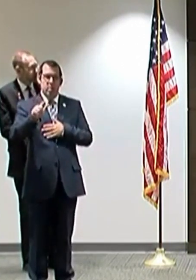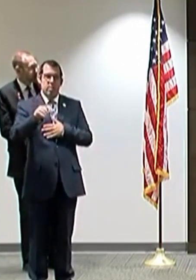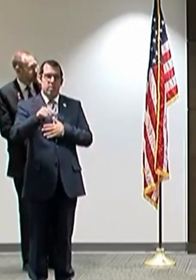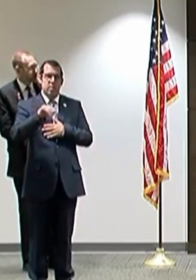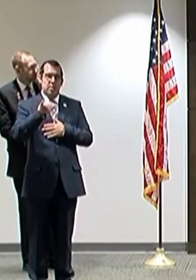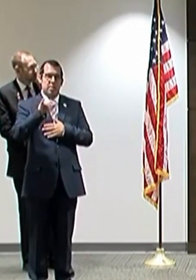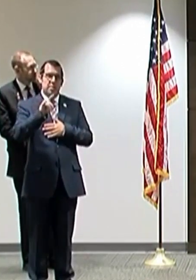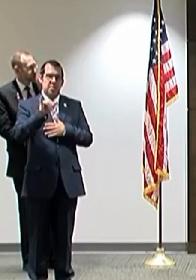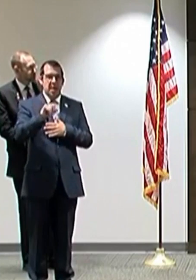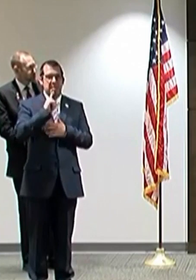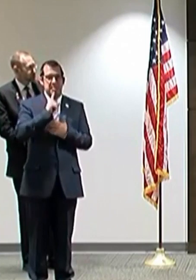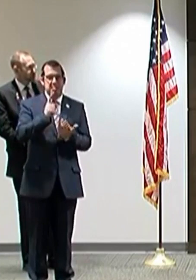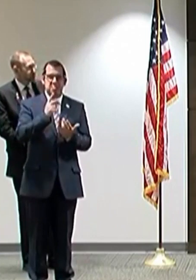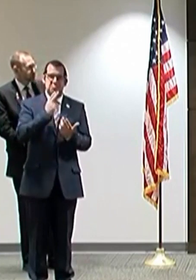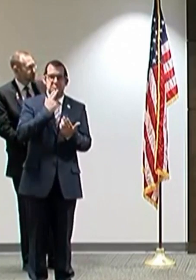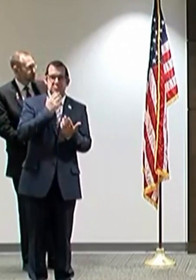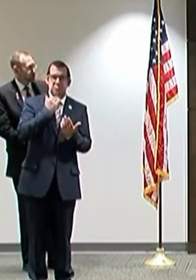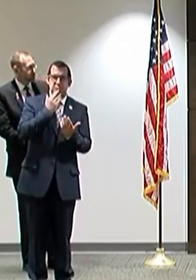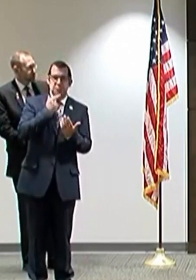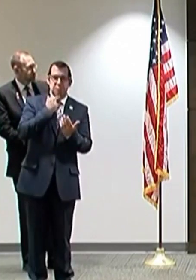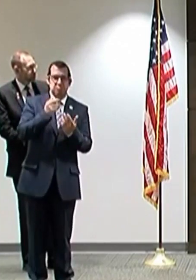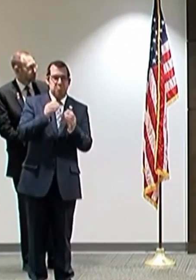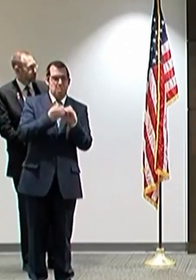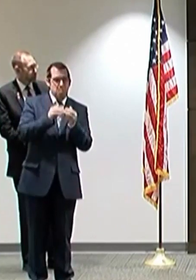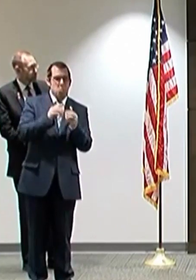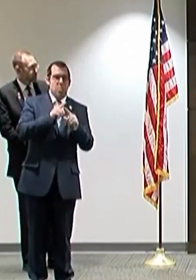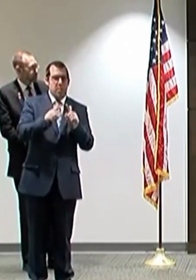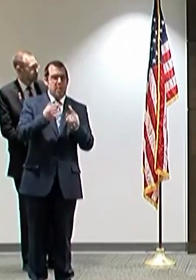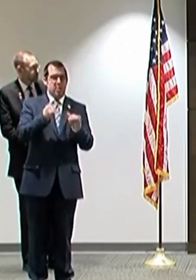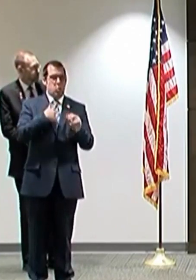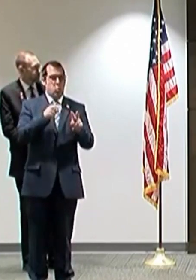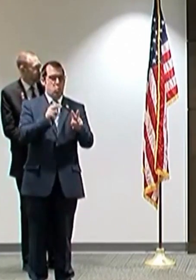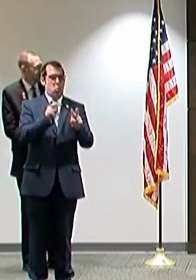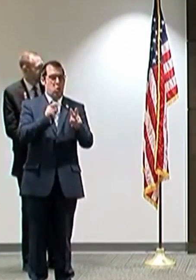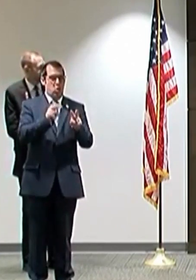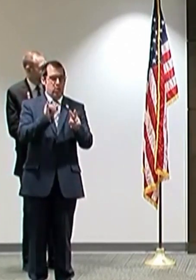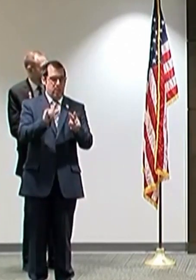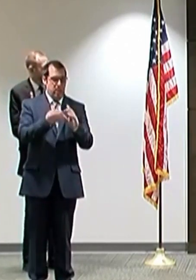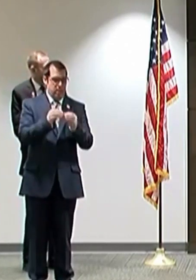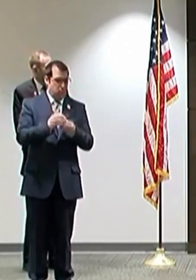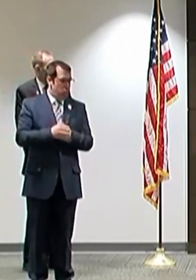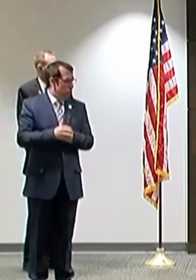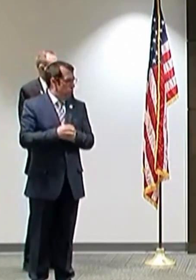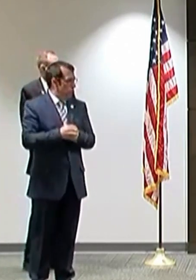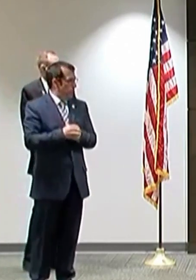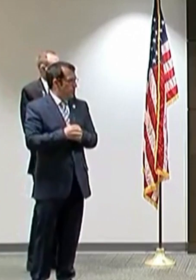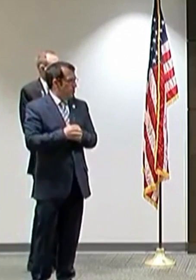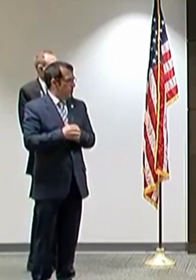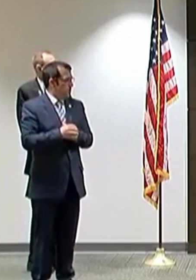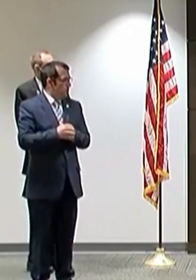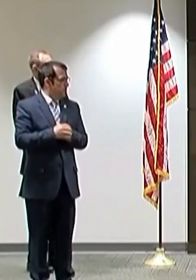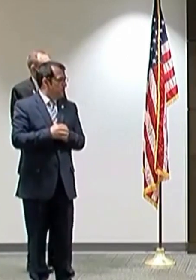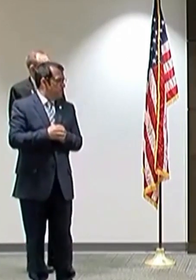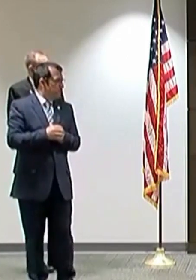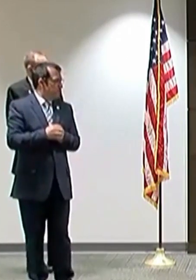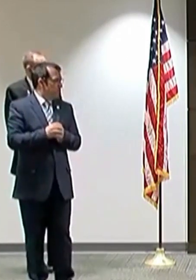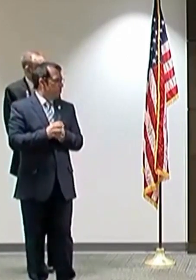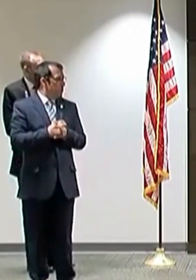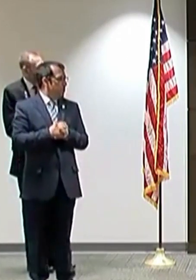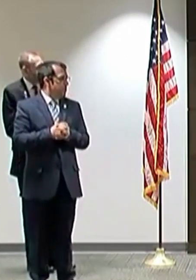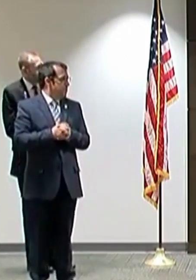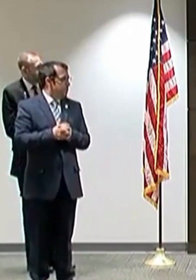actually a modest number of hospitalizations, but we want to watch that trend. And then if you go next, this is